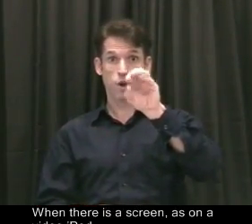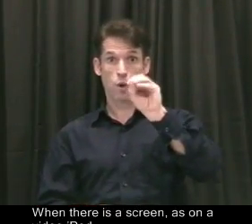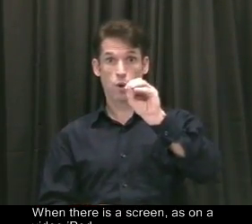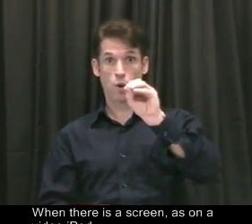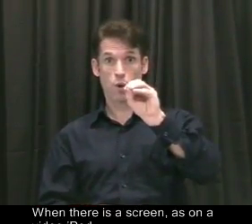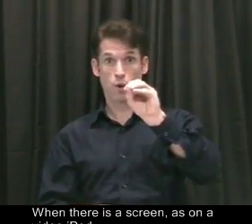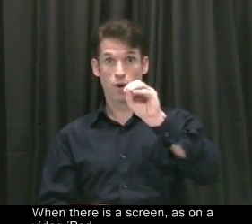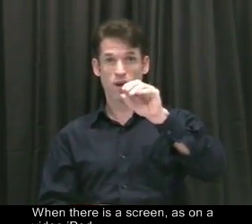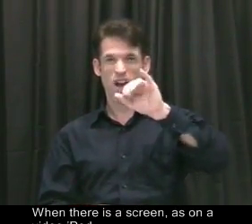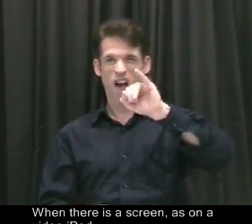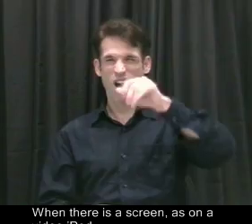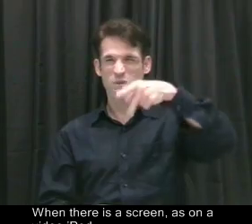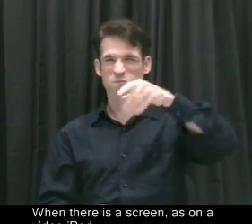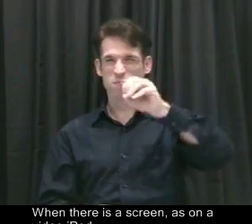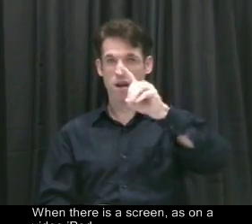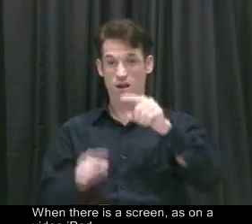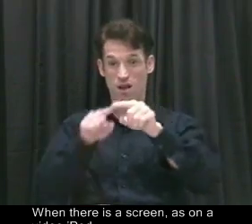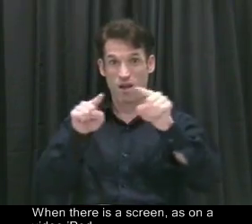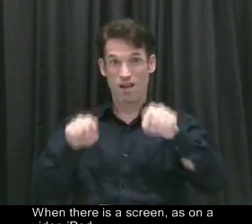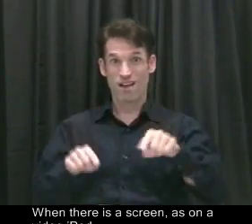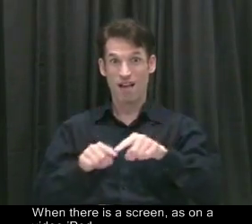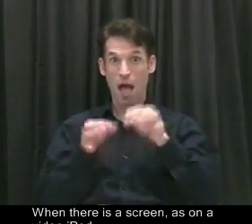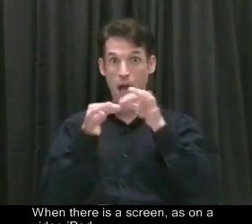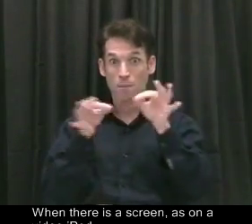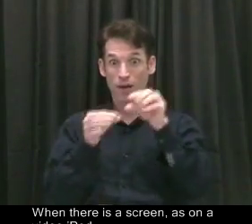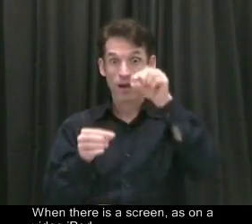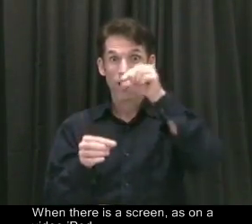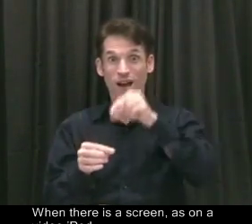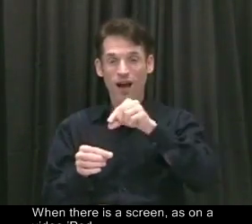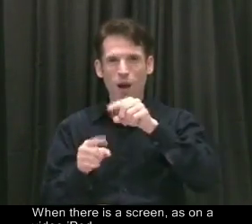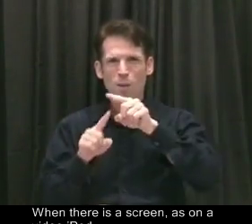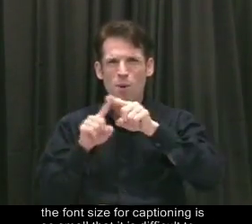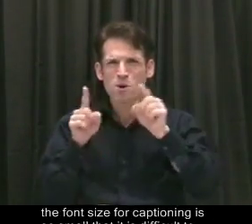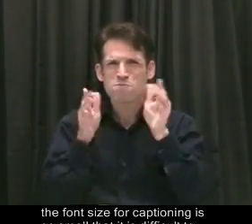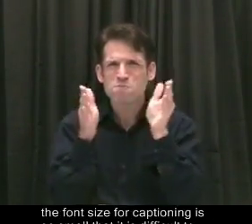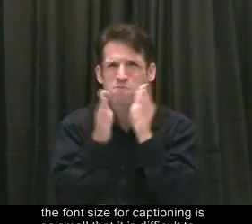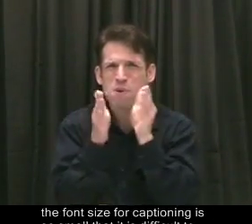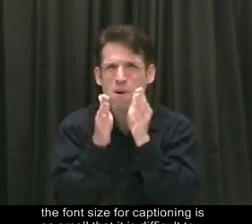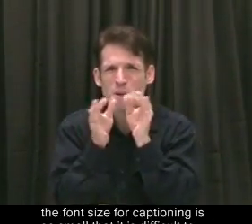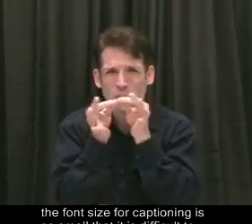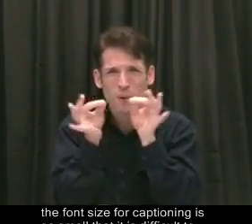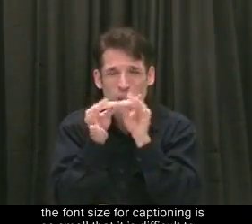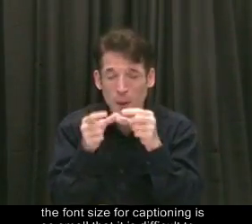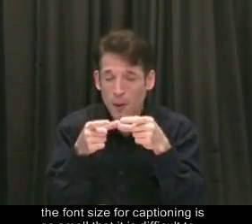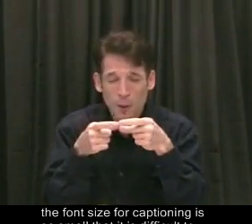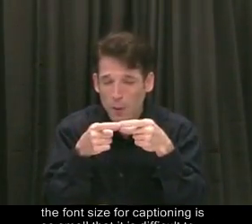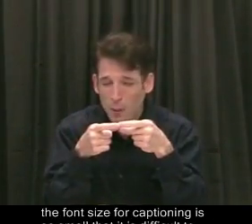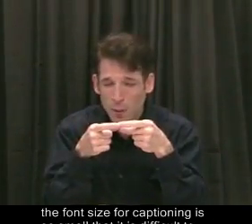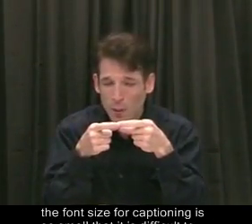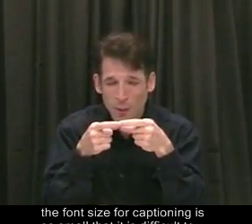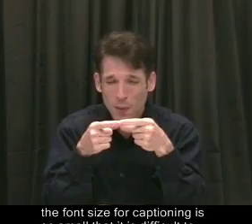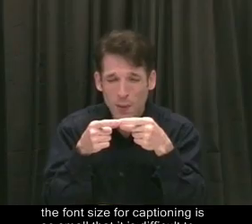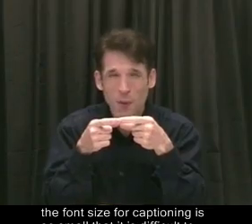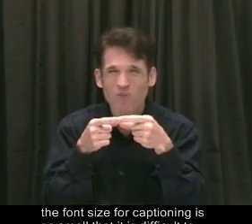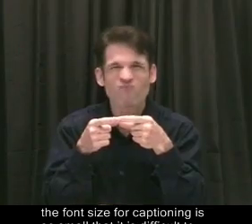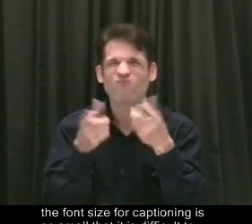When there is a screen, as on a video iPod, the font size for captioning is